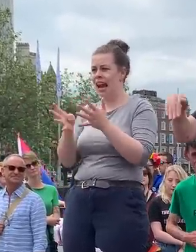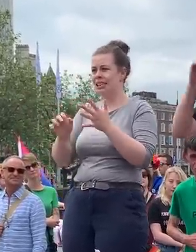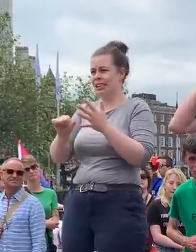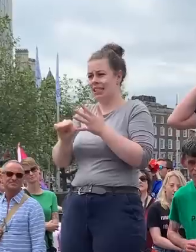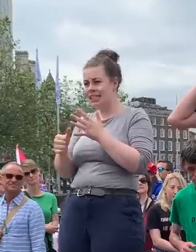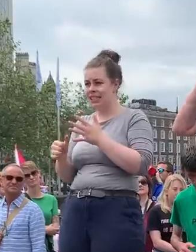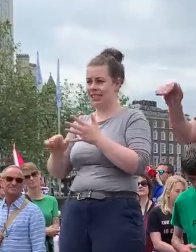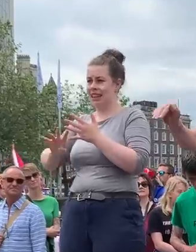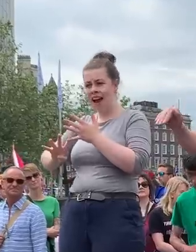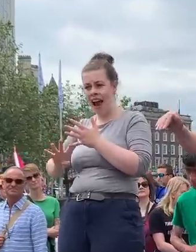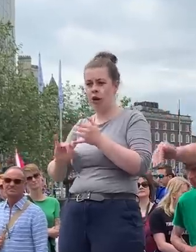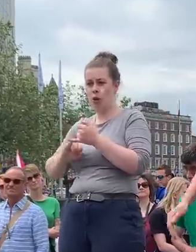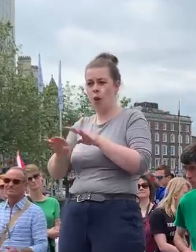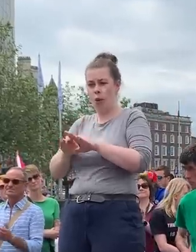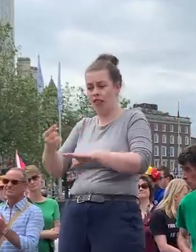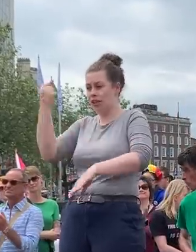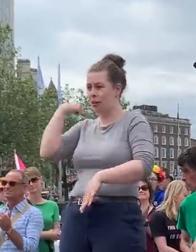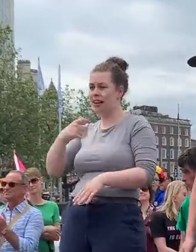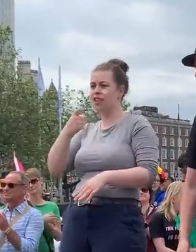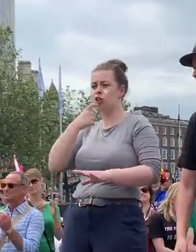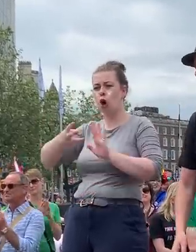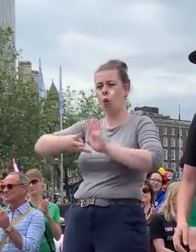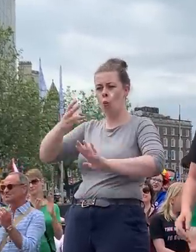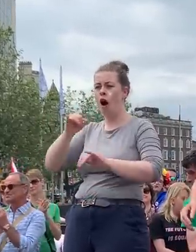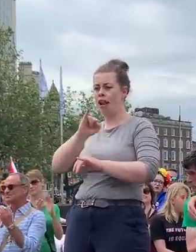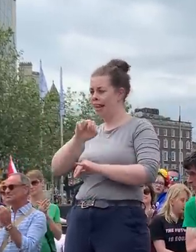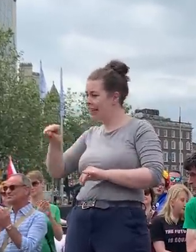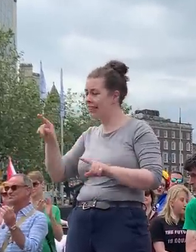Inn, which is